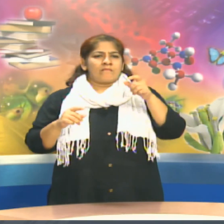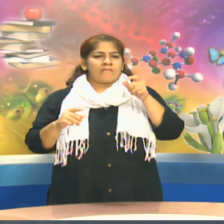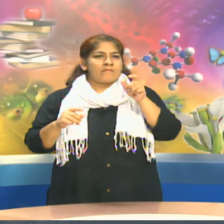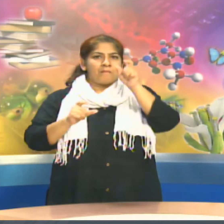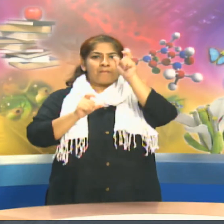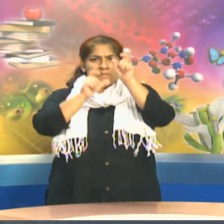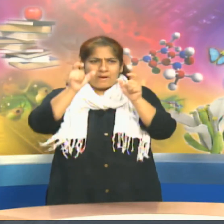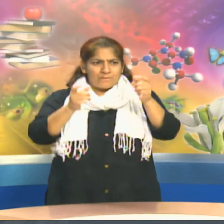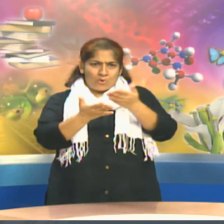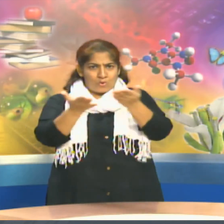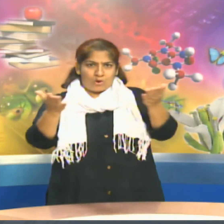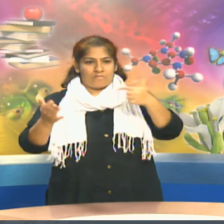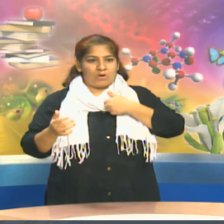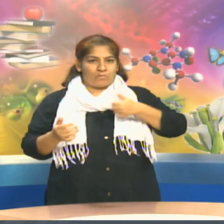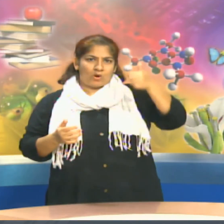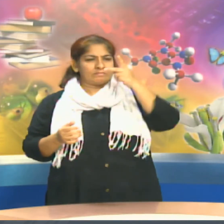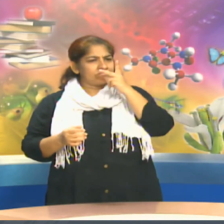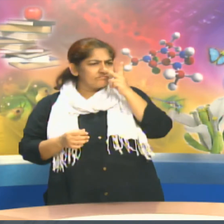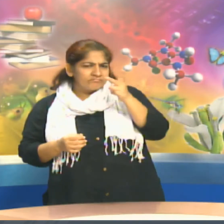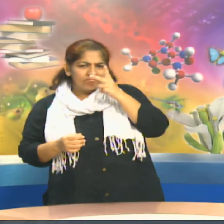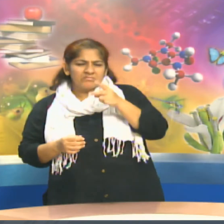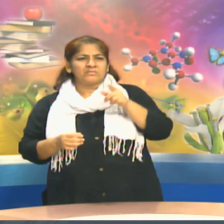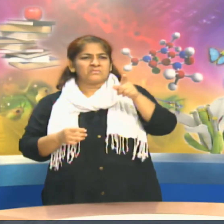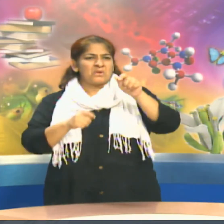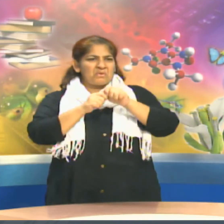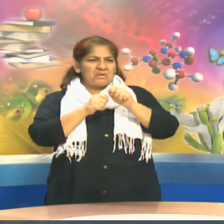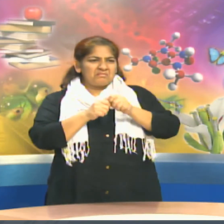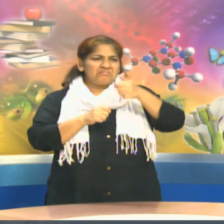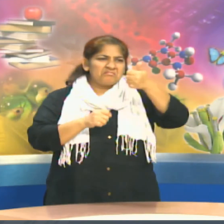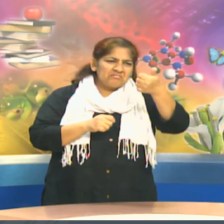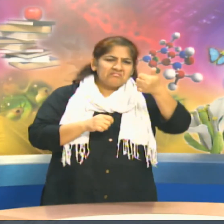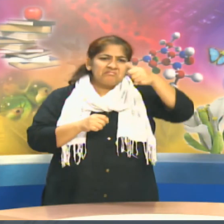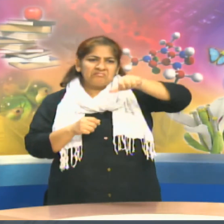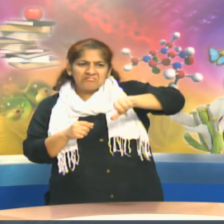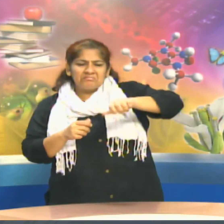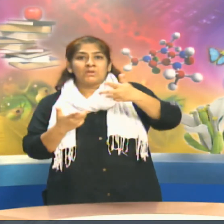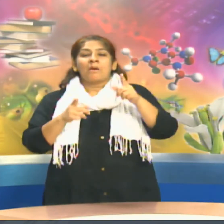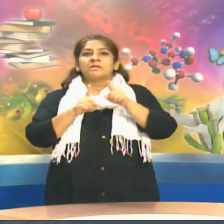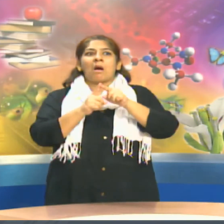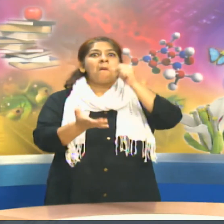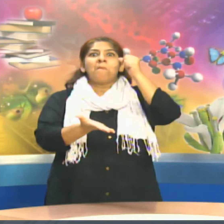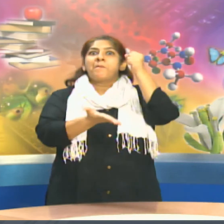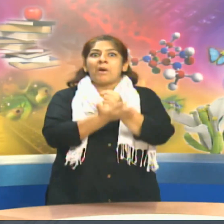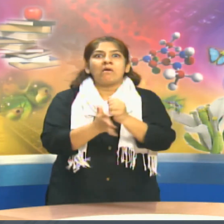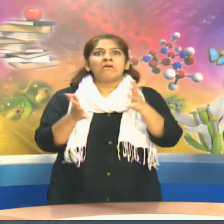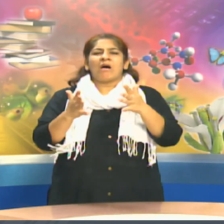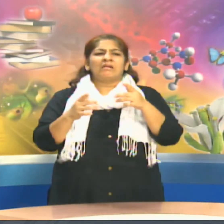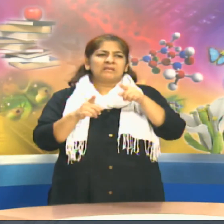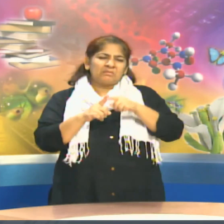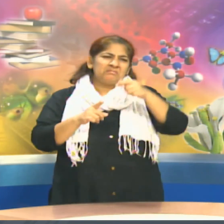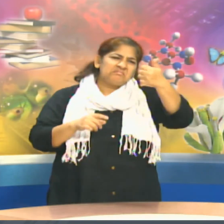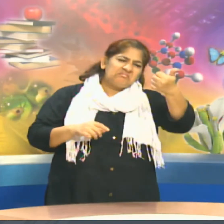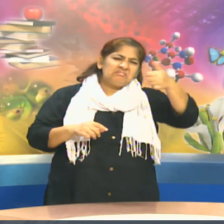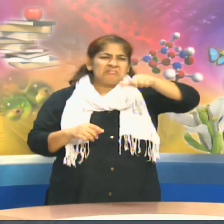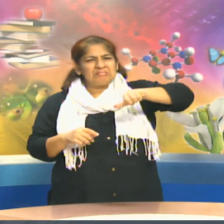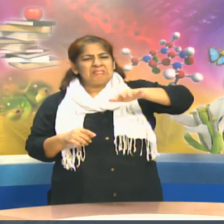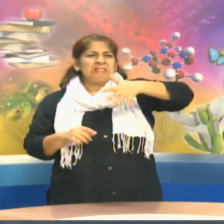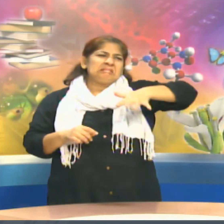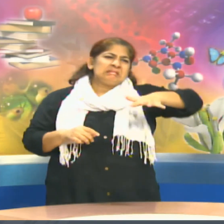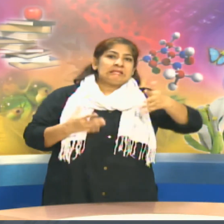mean? For example, there are people and we observe people, they are good or bad, right or wrong, we are